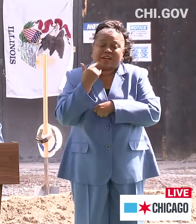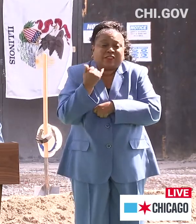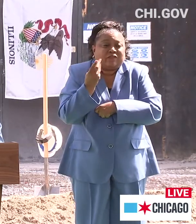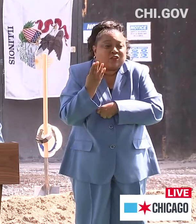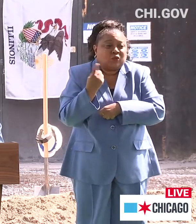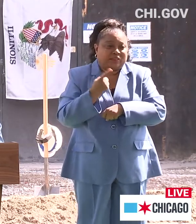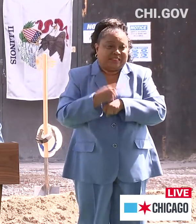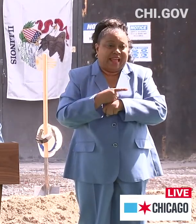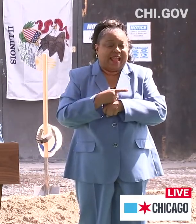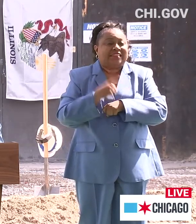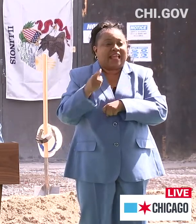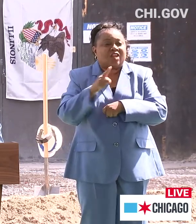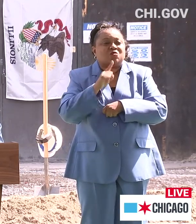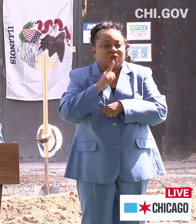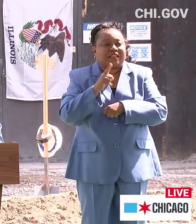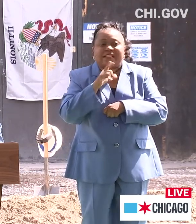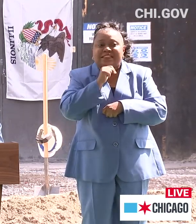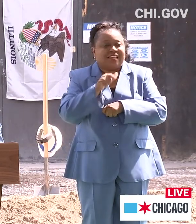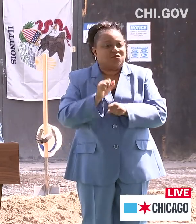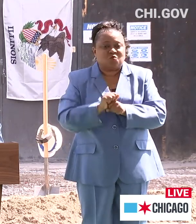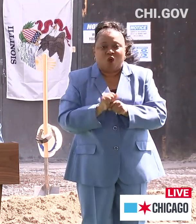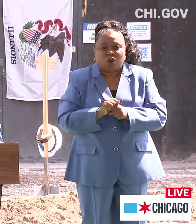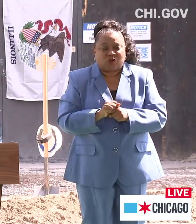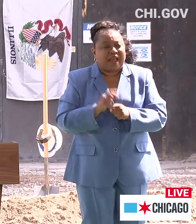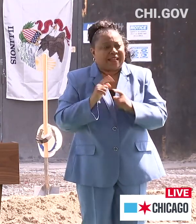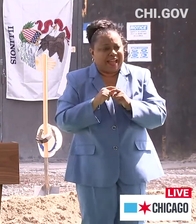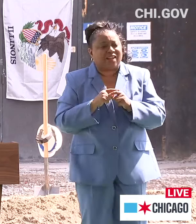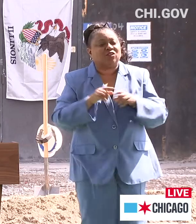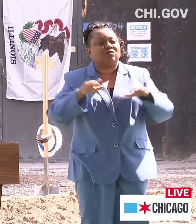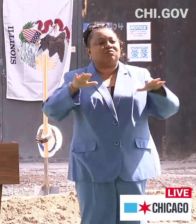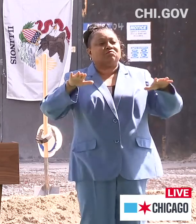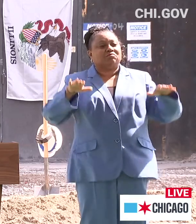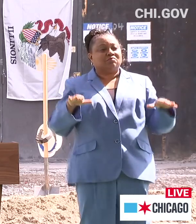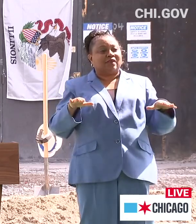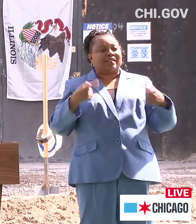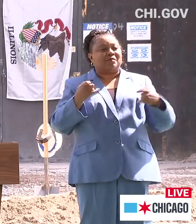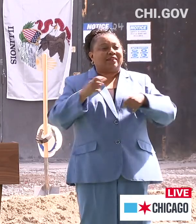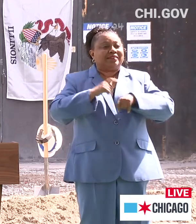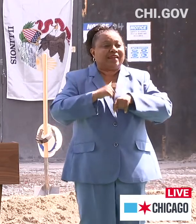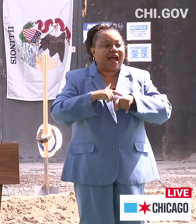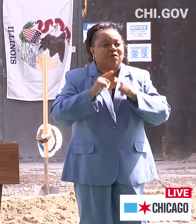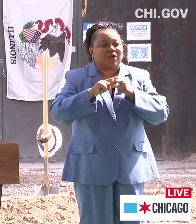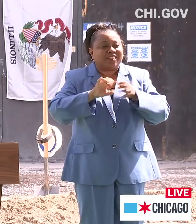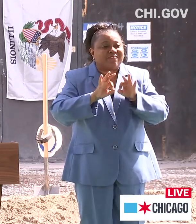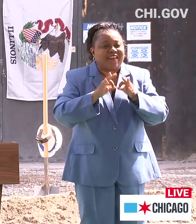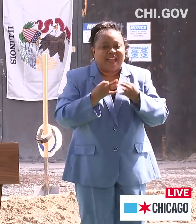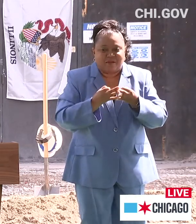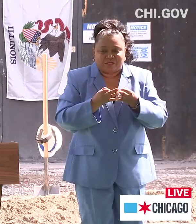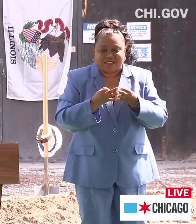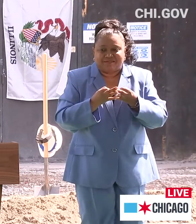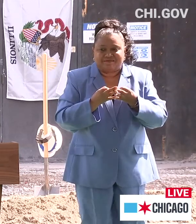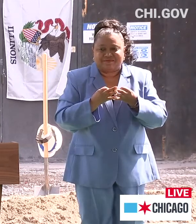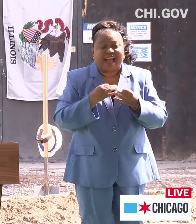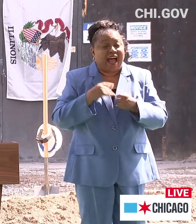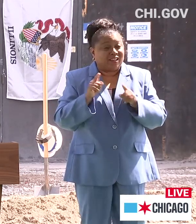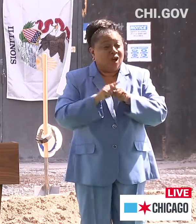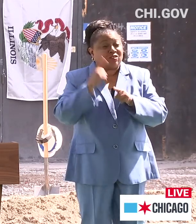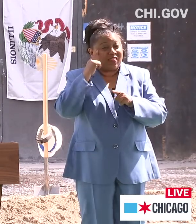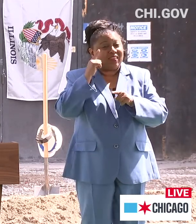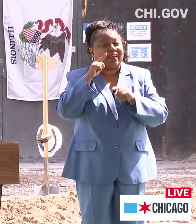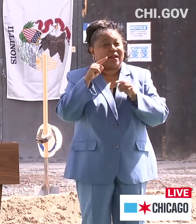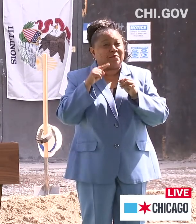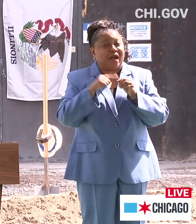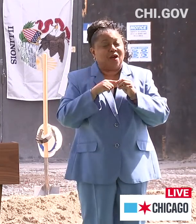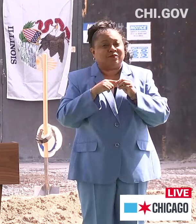few days that he actually didn't work and got to relax and spend time with our family. I also think